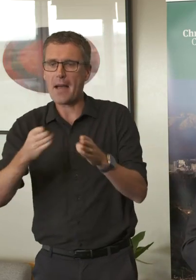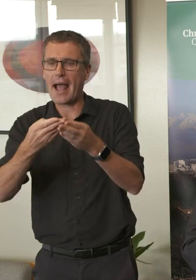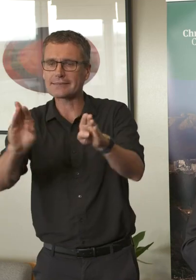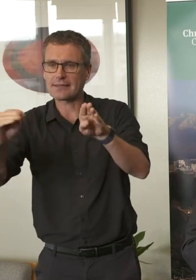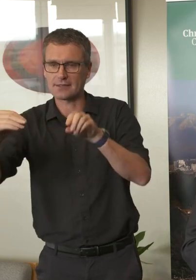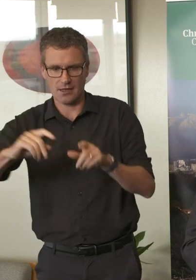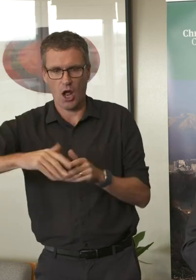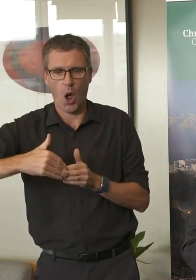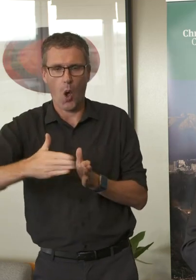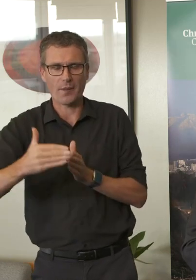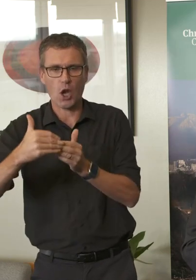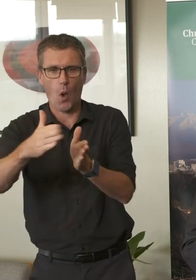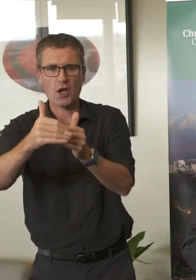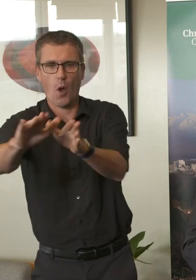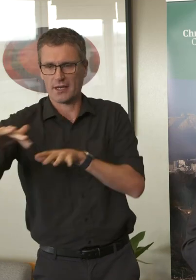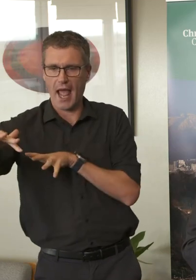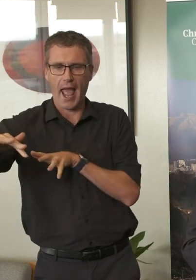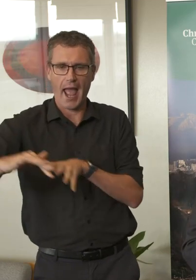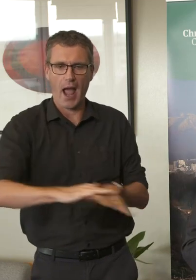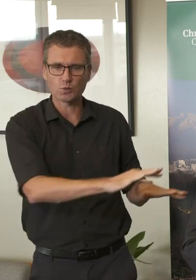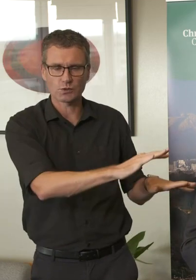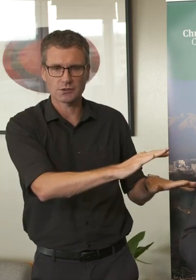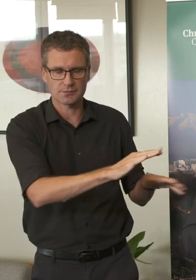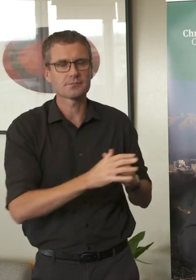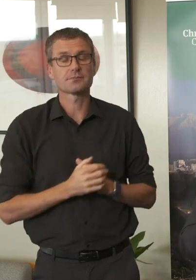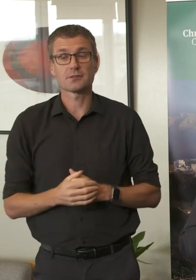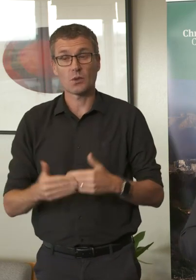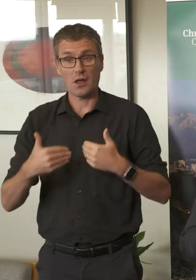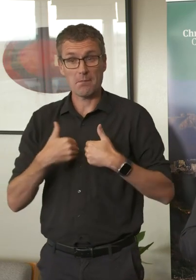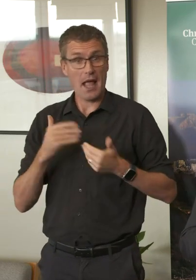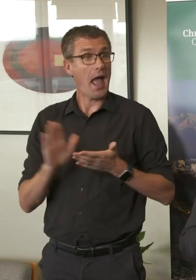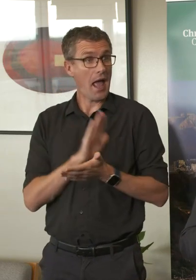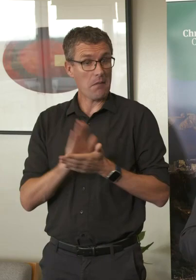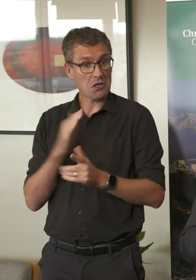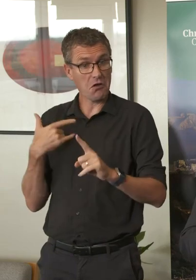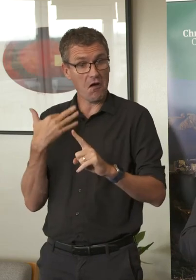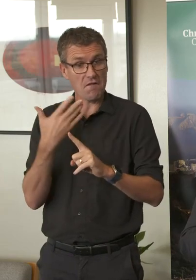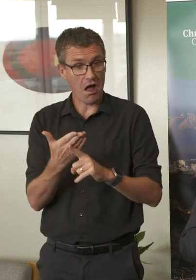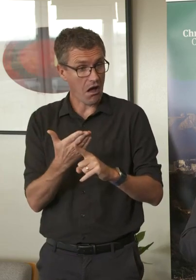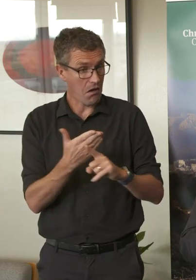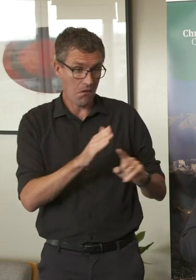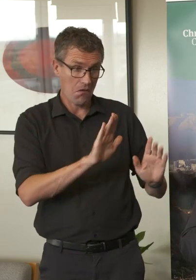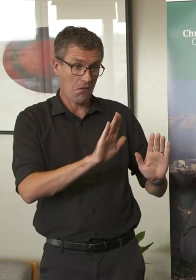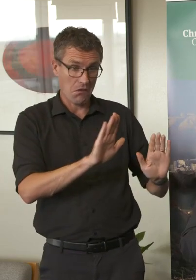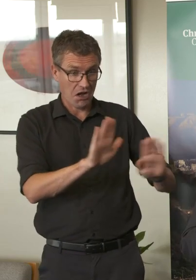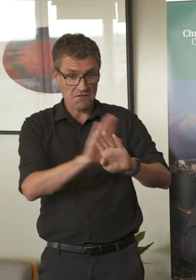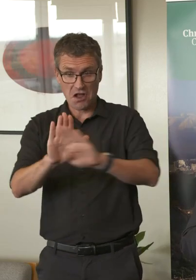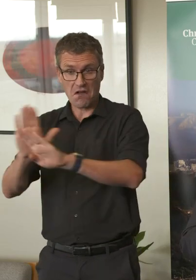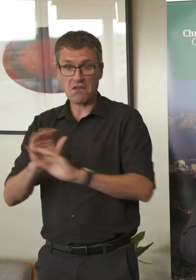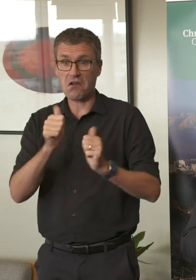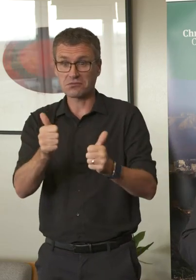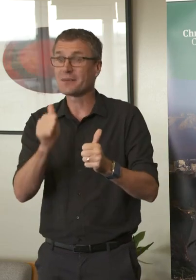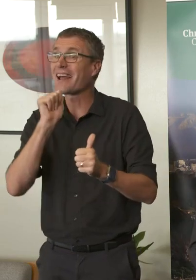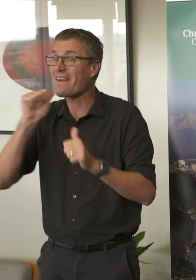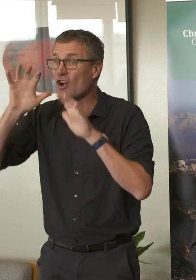of those are dry all the time. So I'm very happy with the way things have gone, but I wouldn't have liked to see it rain for any